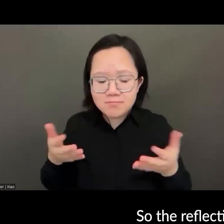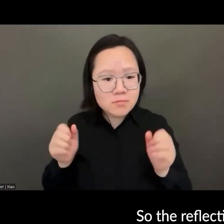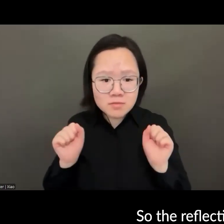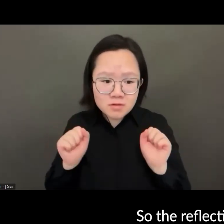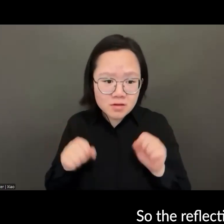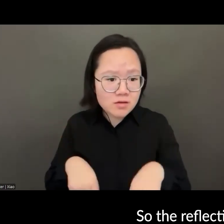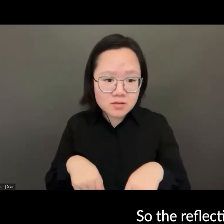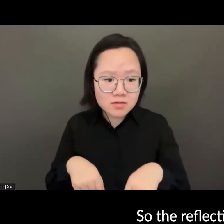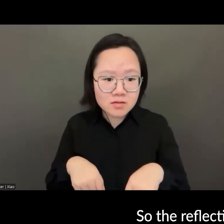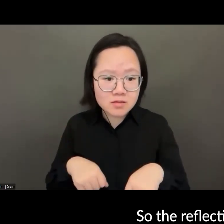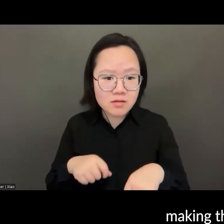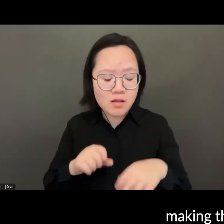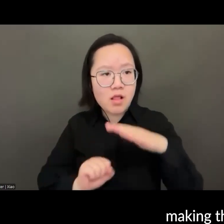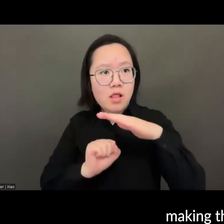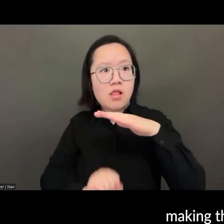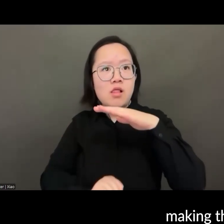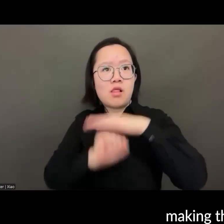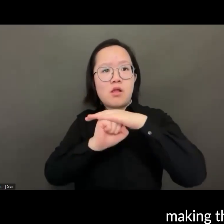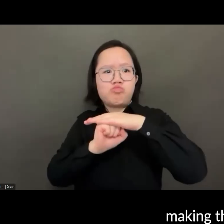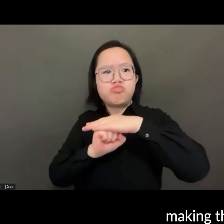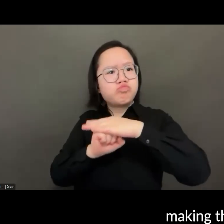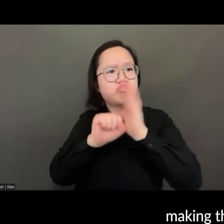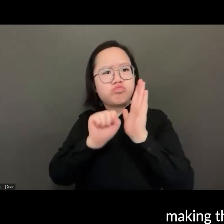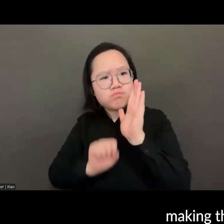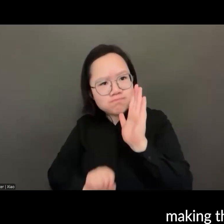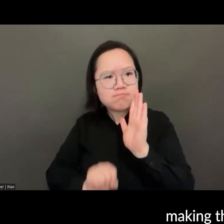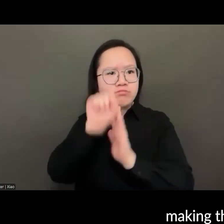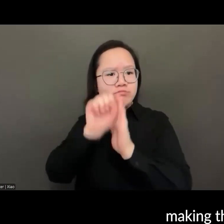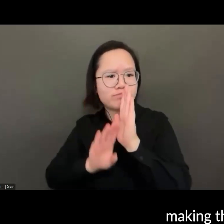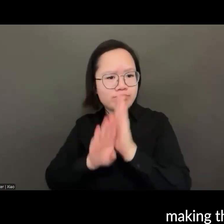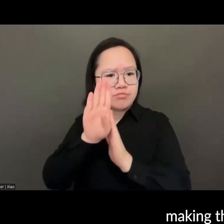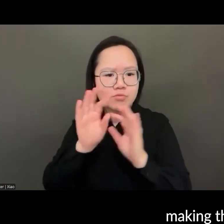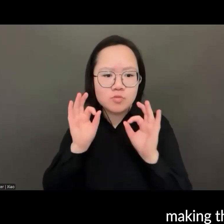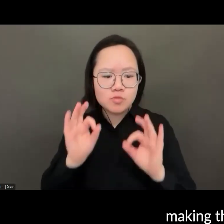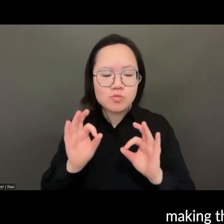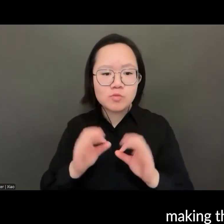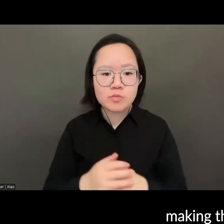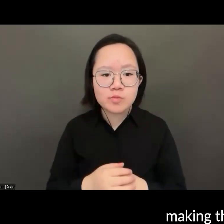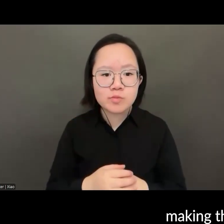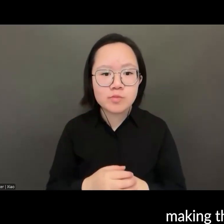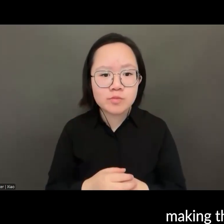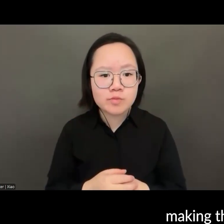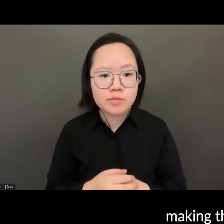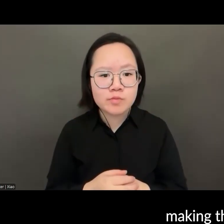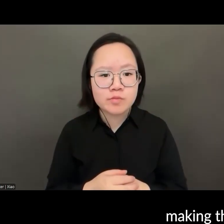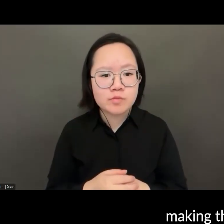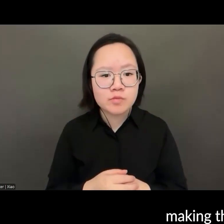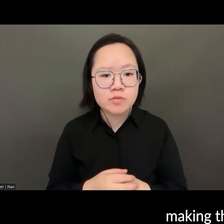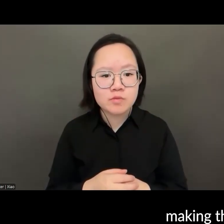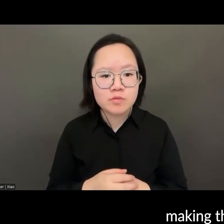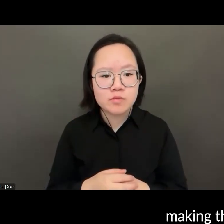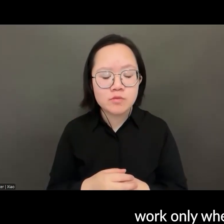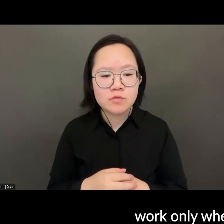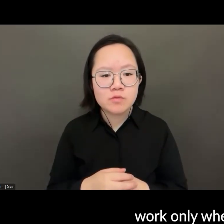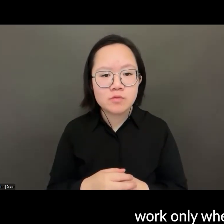what we all are focusing on for making the future inclusive, we must